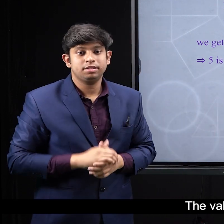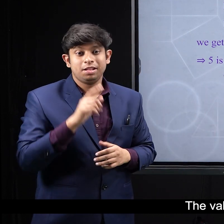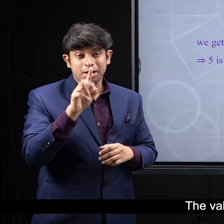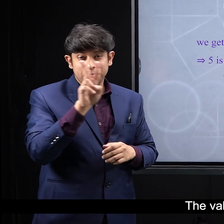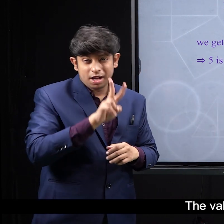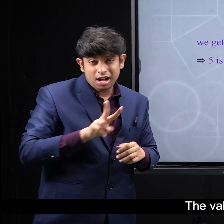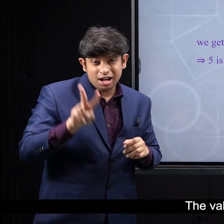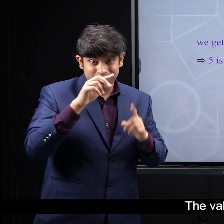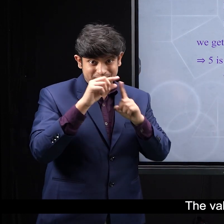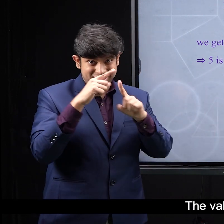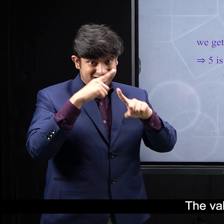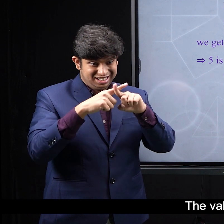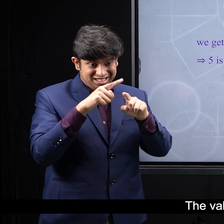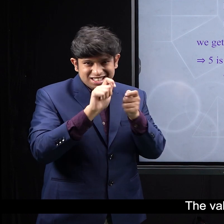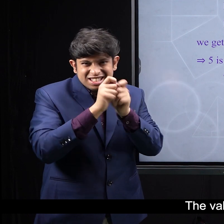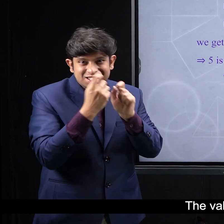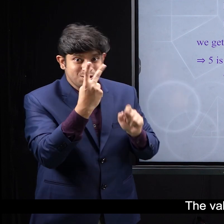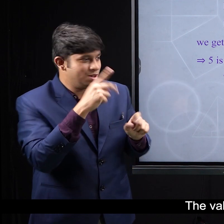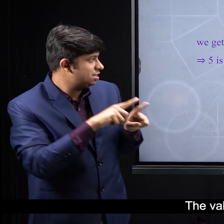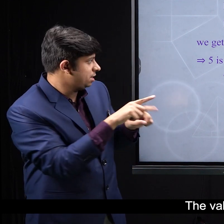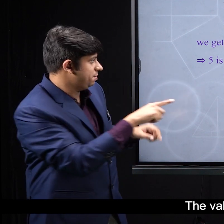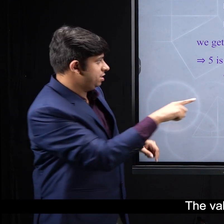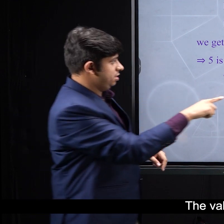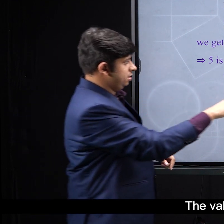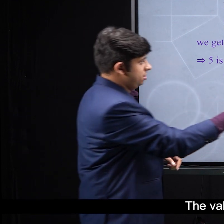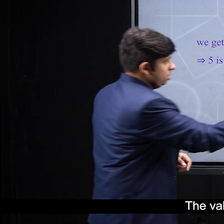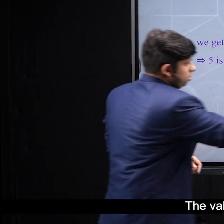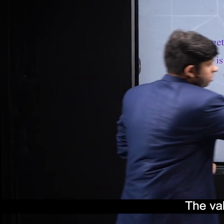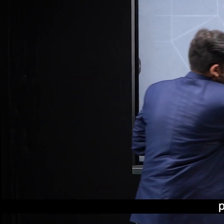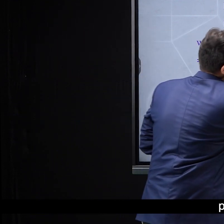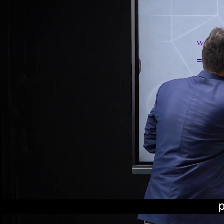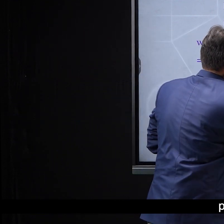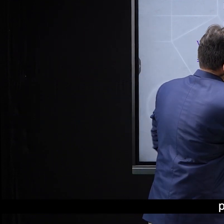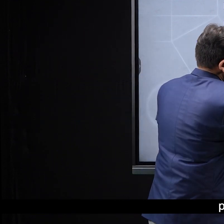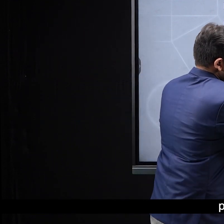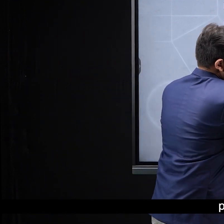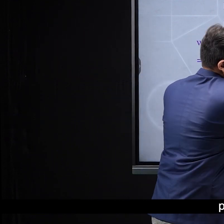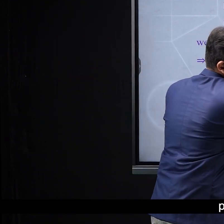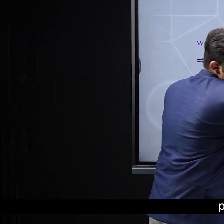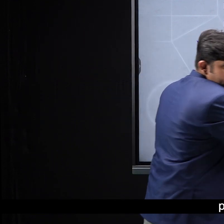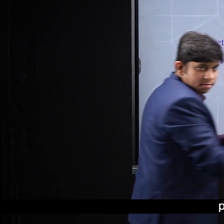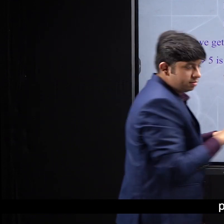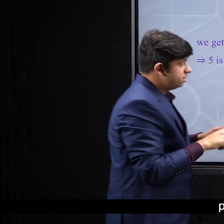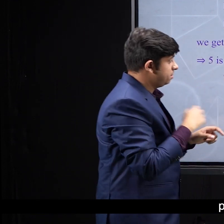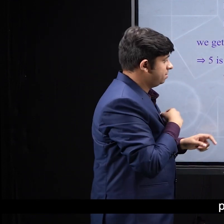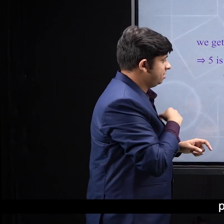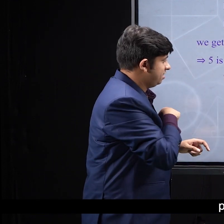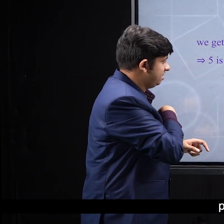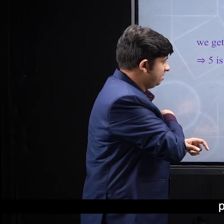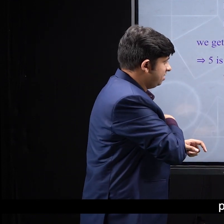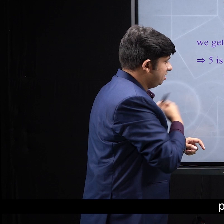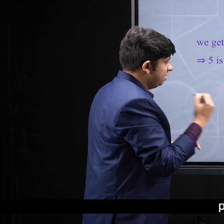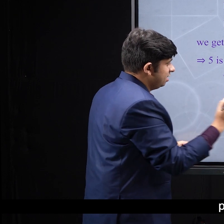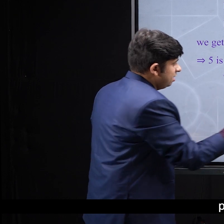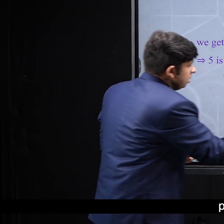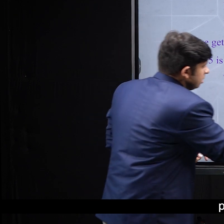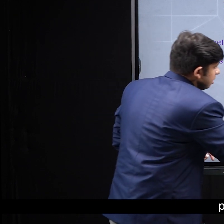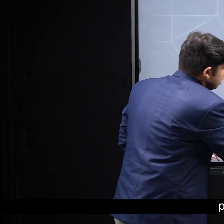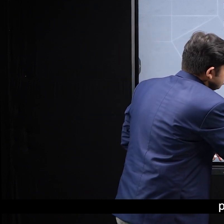The value of p of x when x equal to 2 is p of 2 minus 2 square minus 2 into 2 plus 8.